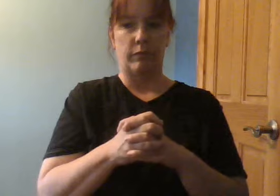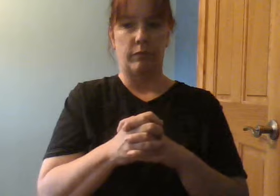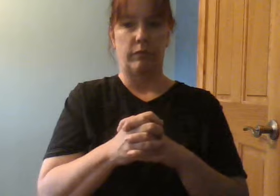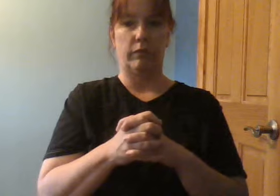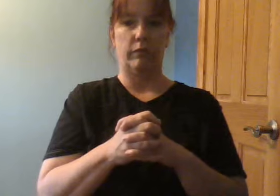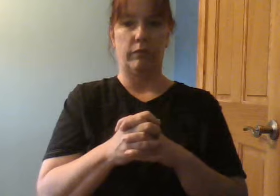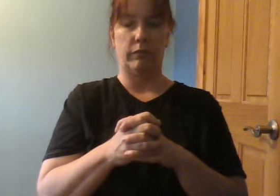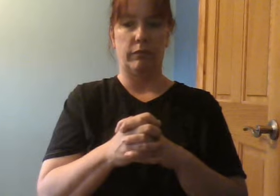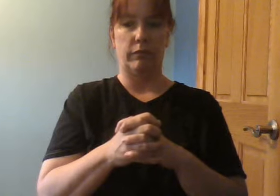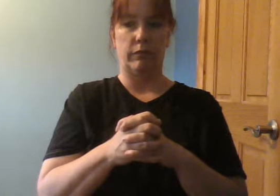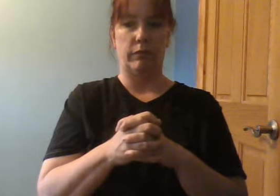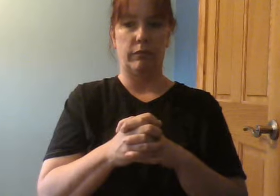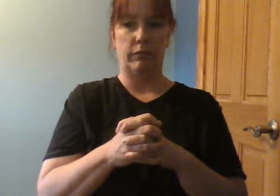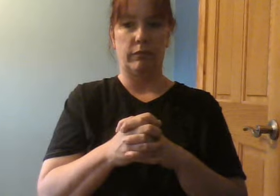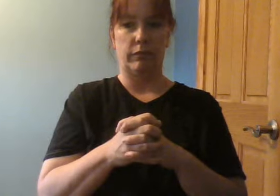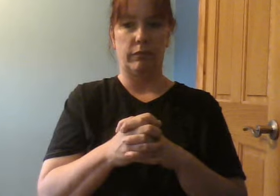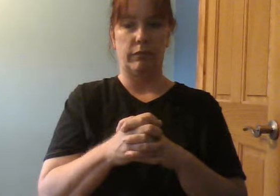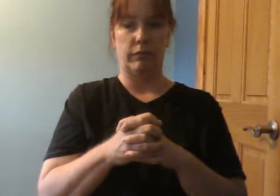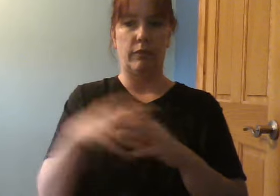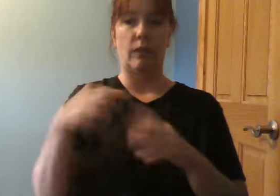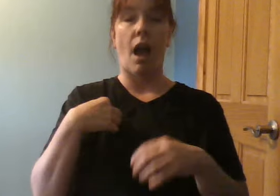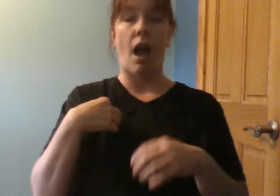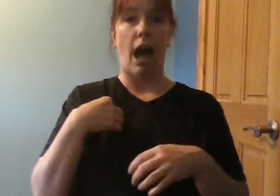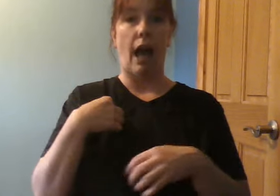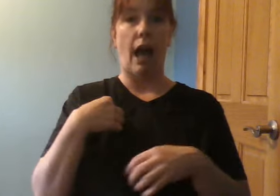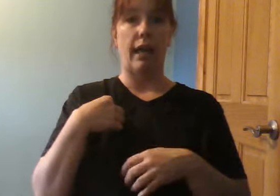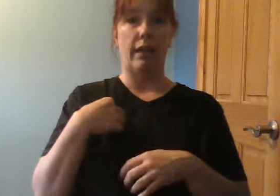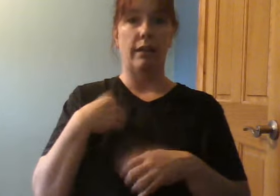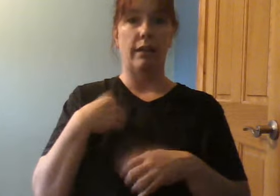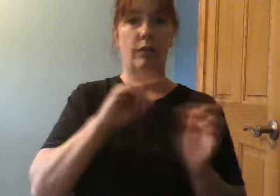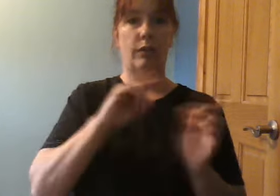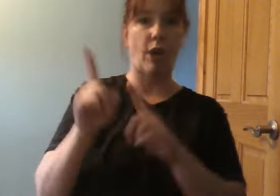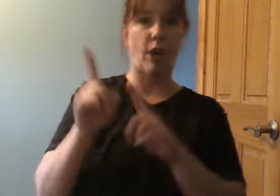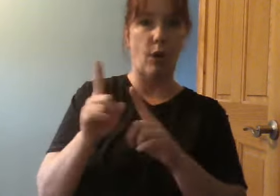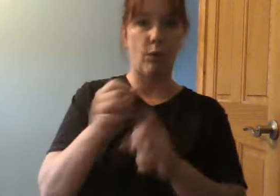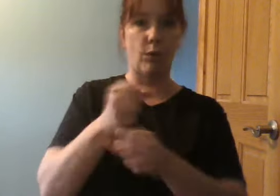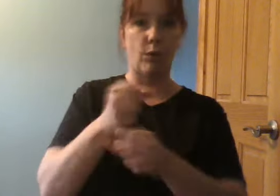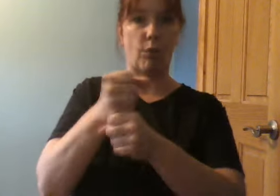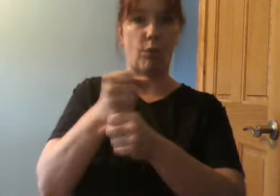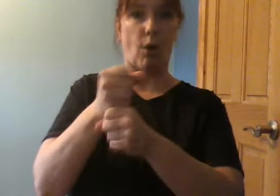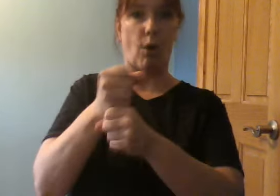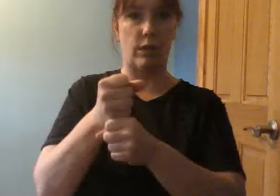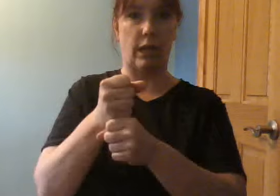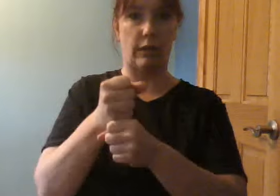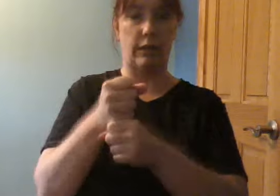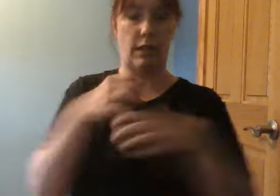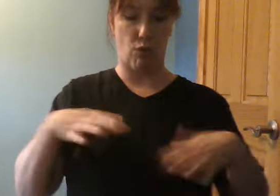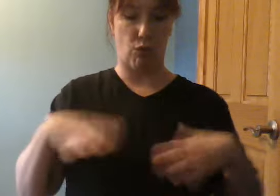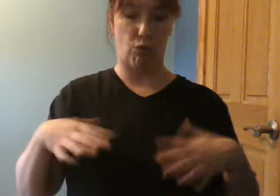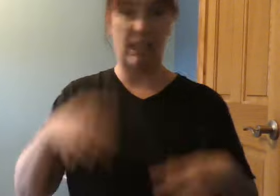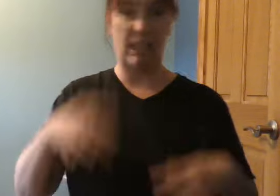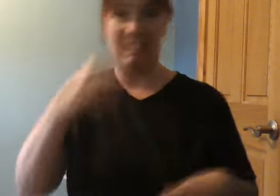a protester. So I went dressed completely in black, with like black balaclava, dark. I had black gloves on, but I've taken them off to sign the visitors book. I'm wearing